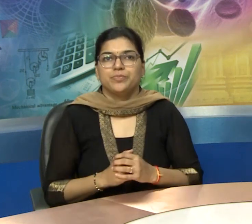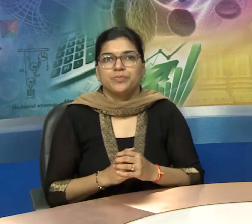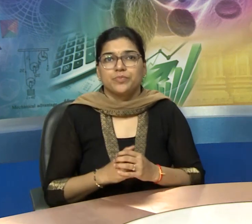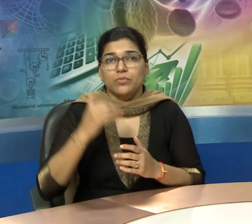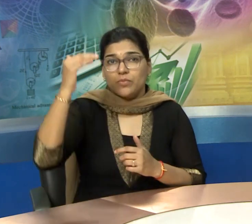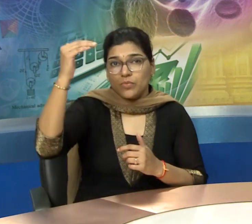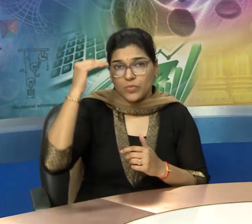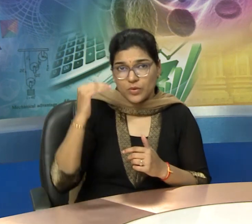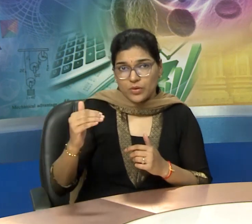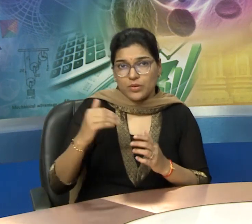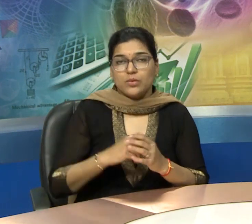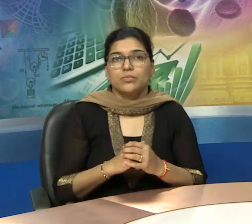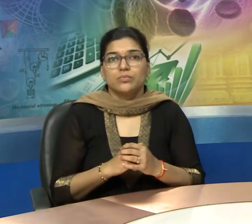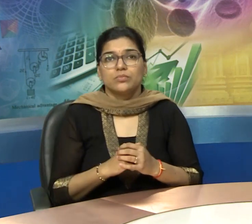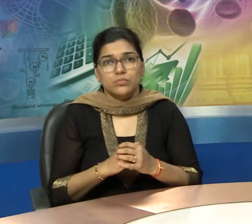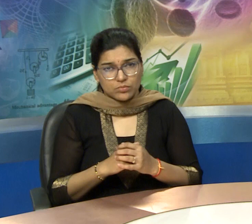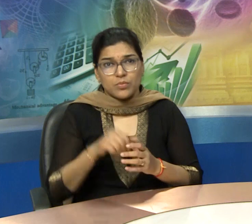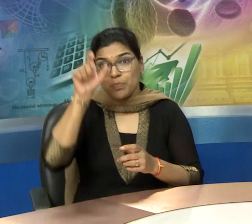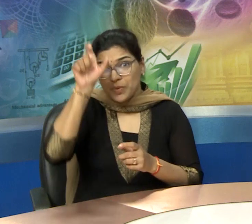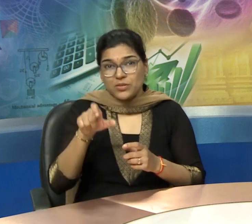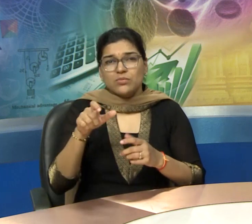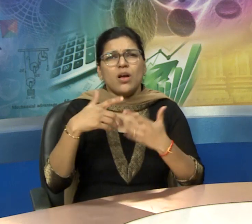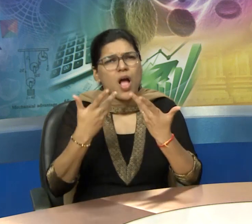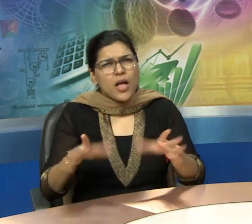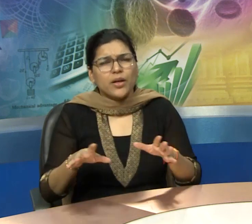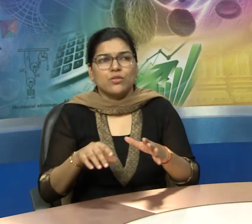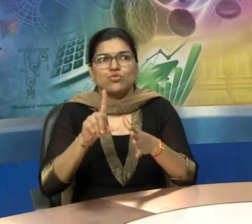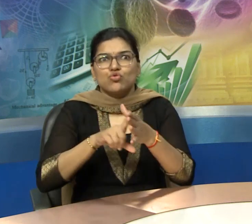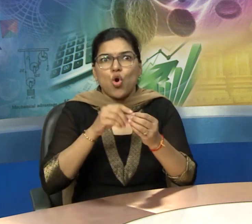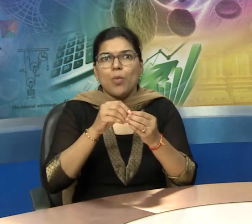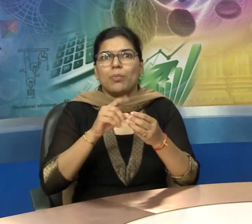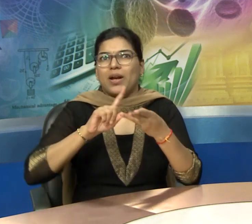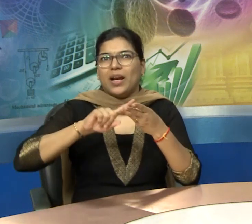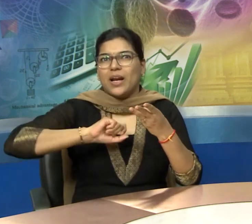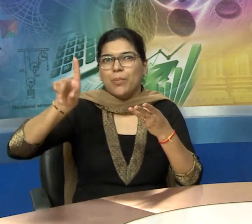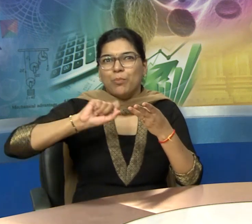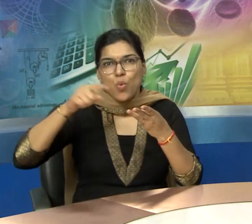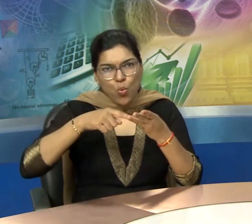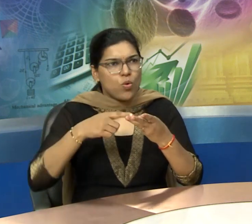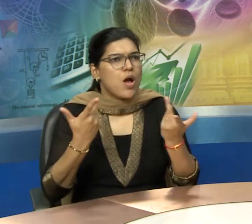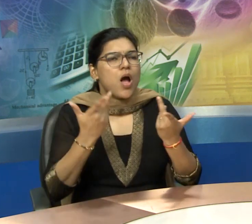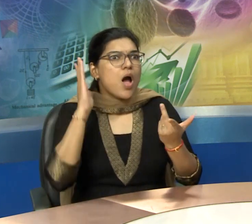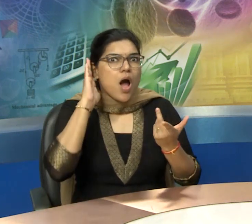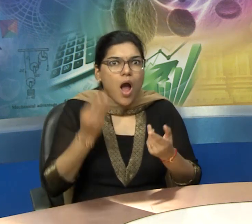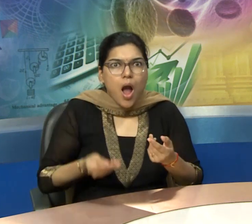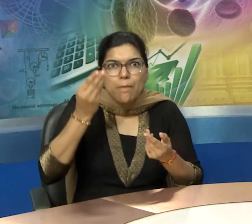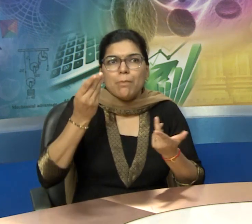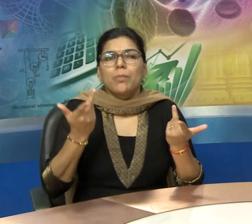A library has to serve as an information center or referral center for